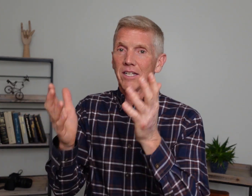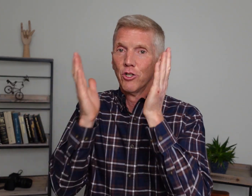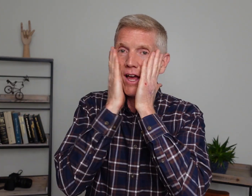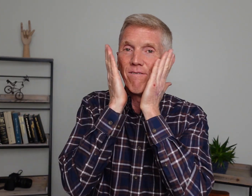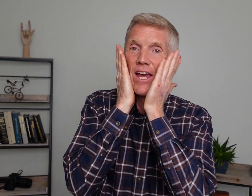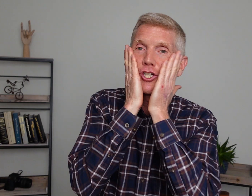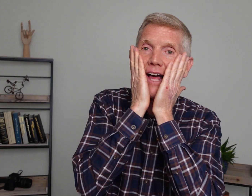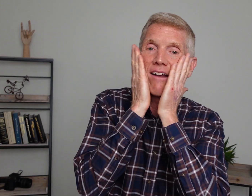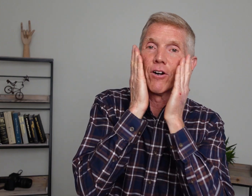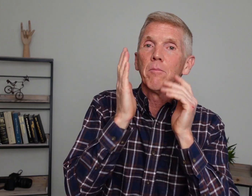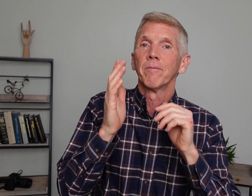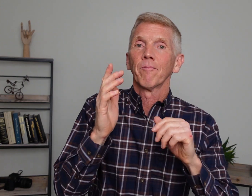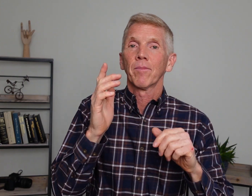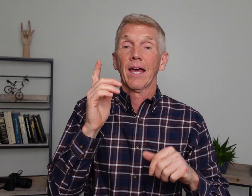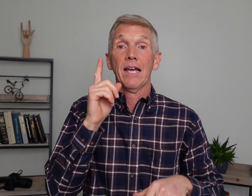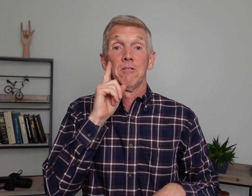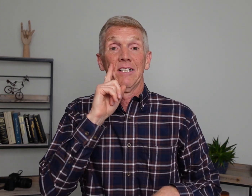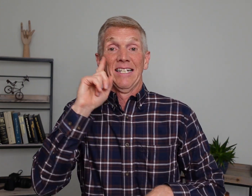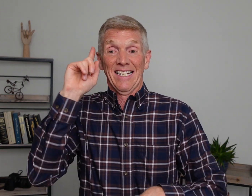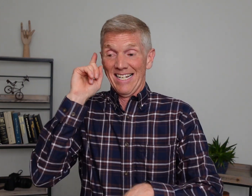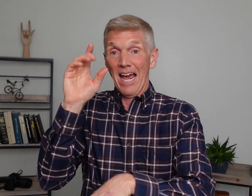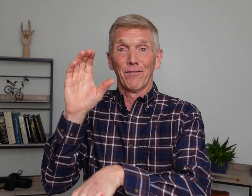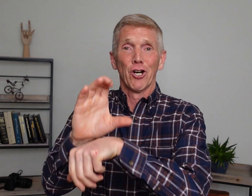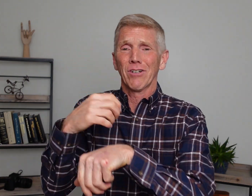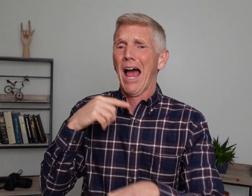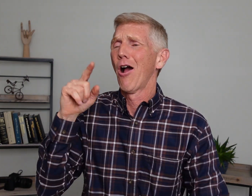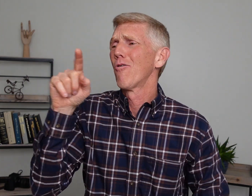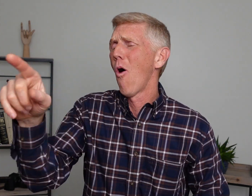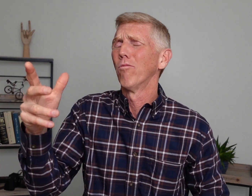use that facial adverb, okay? Deaf, church, go.